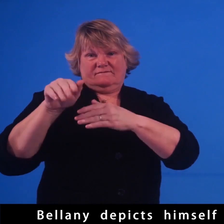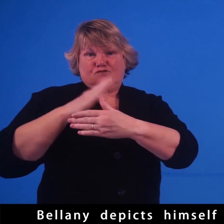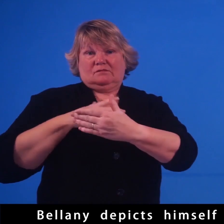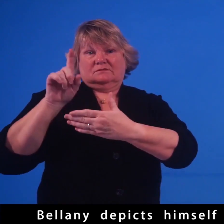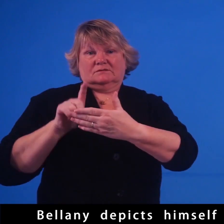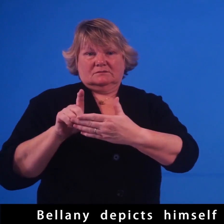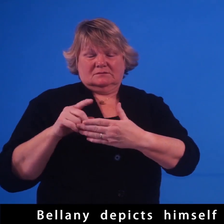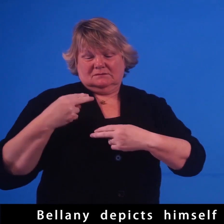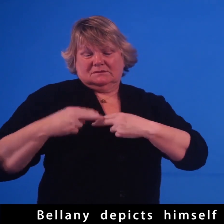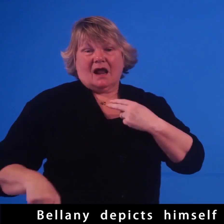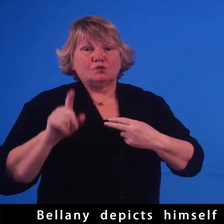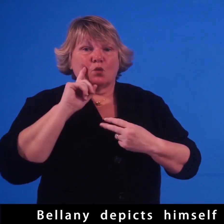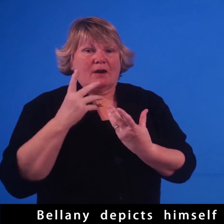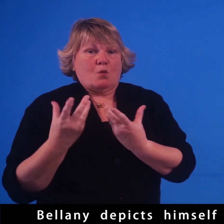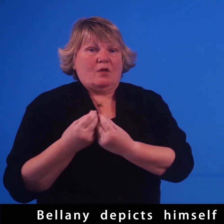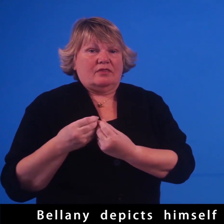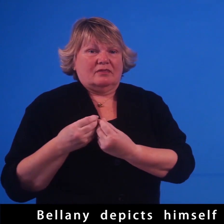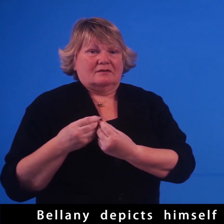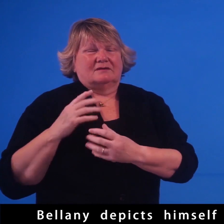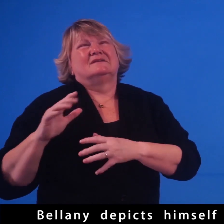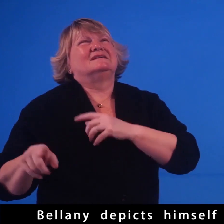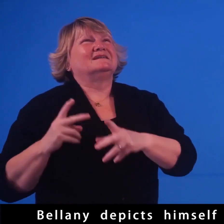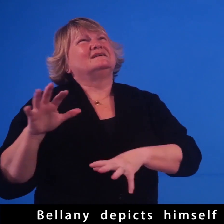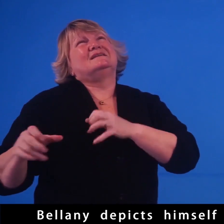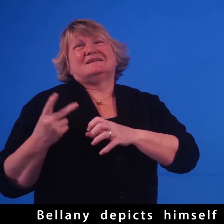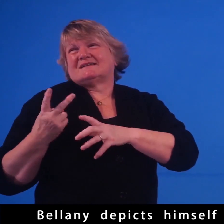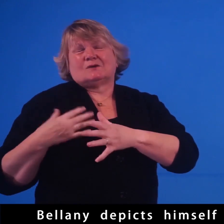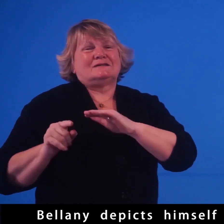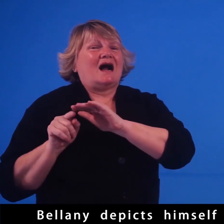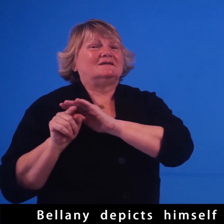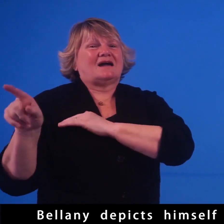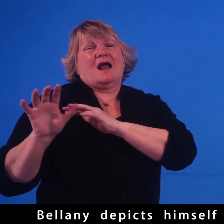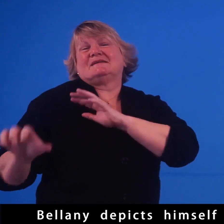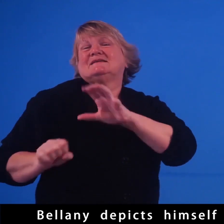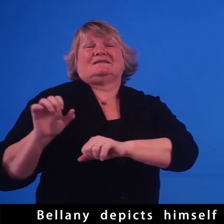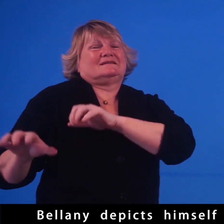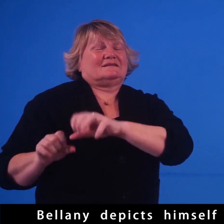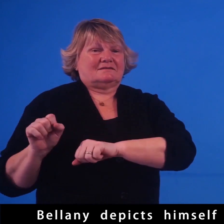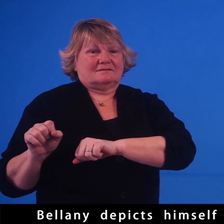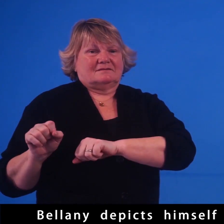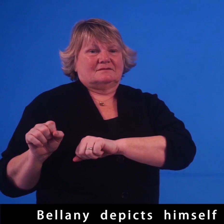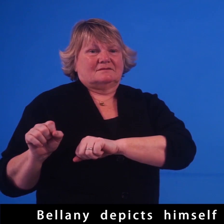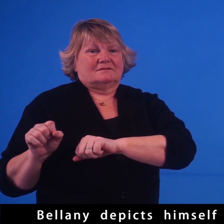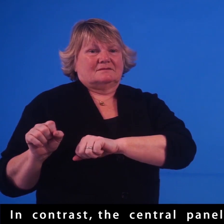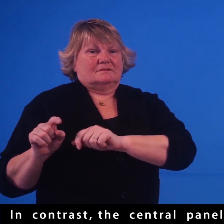in the foreground, with a naked young woman at his side, struggling to escape.